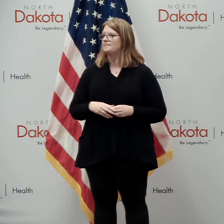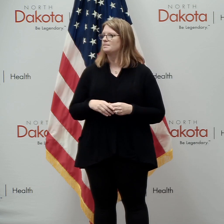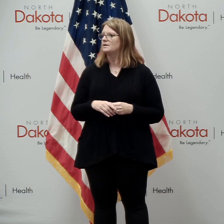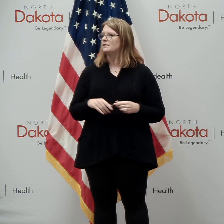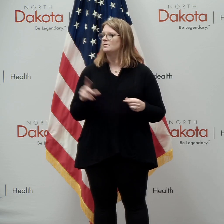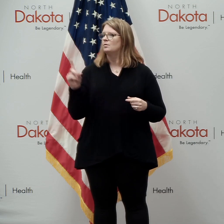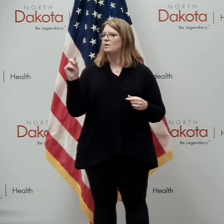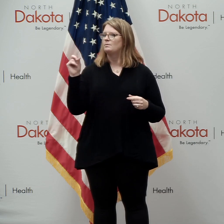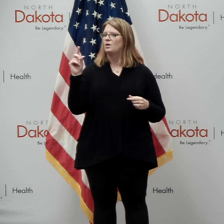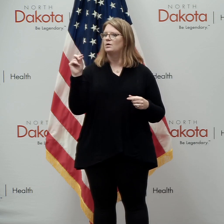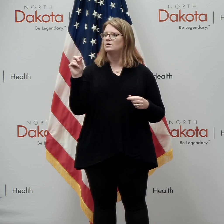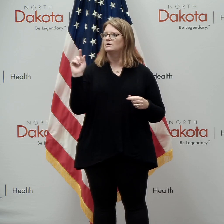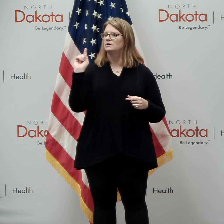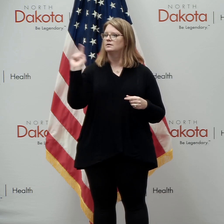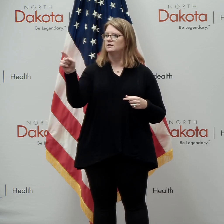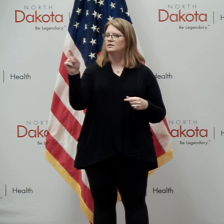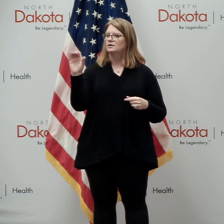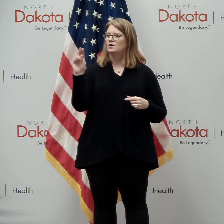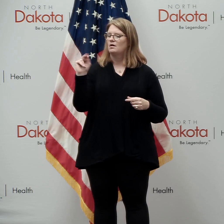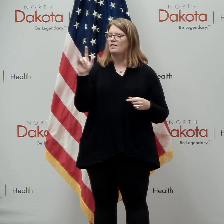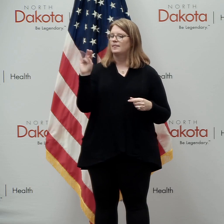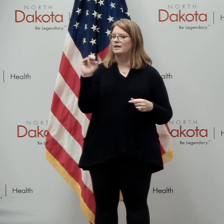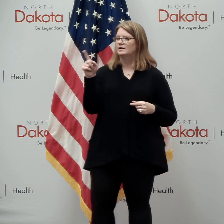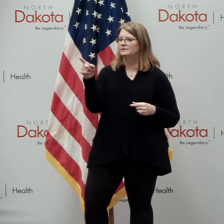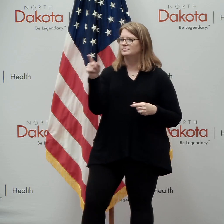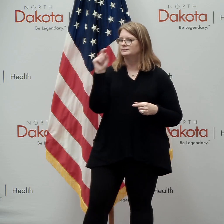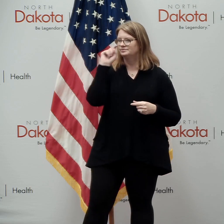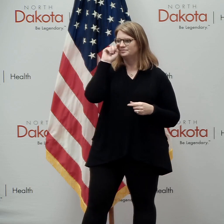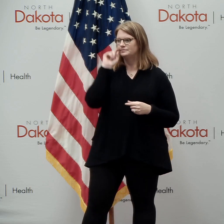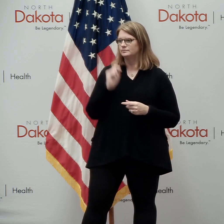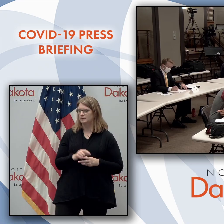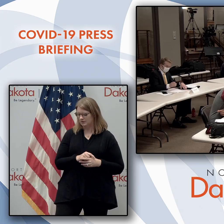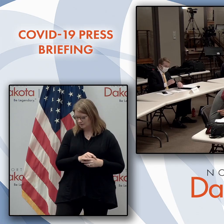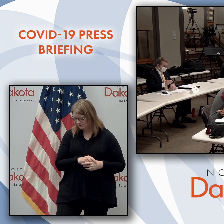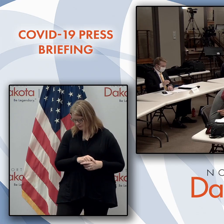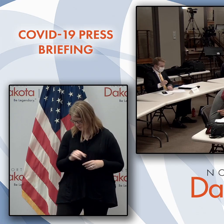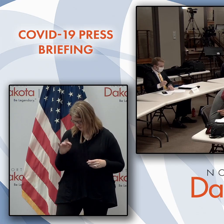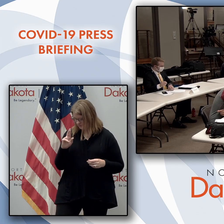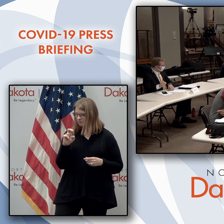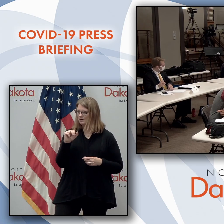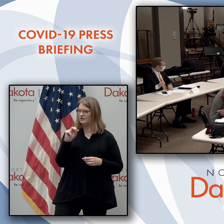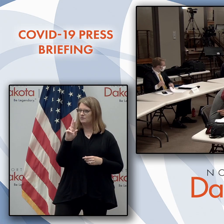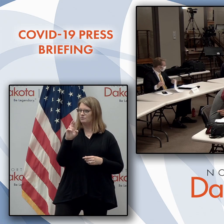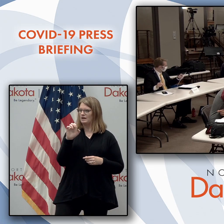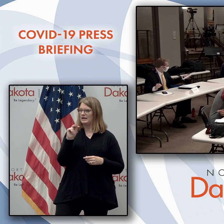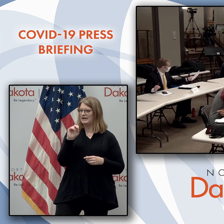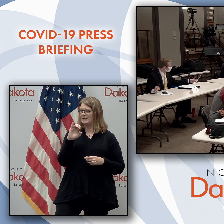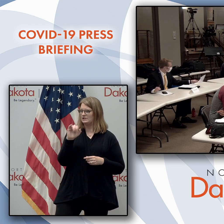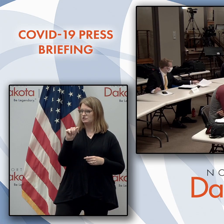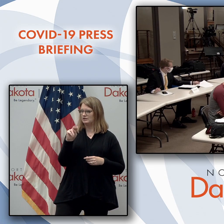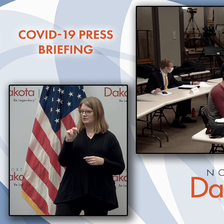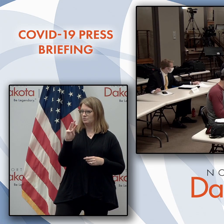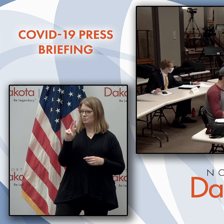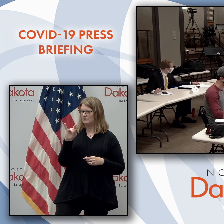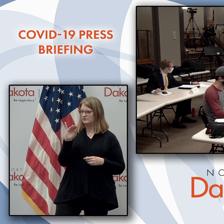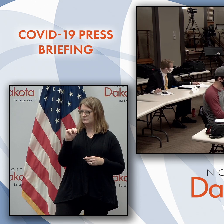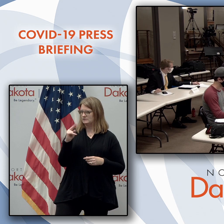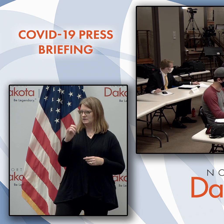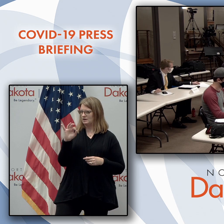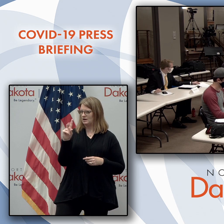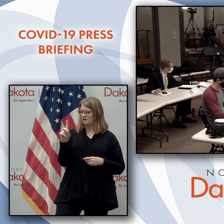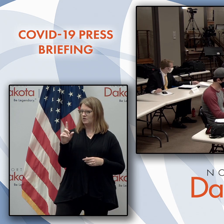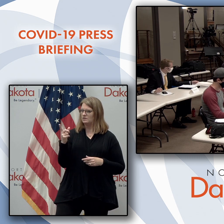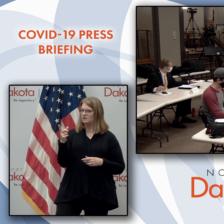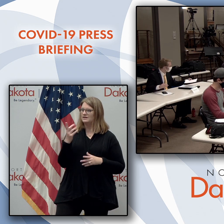Pretty simple. One last question. Okay, we're going online for the last one. Renee Jean with the Williston Herald. We're hearing some reports